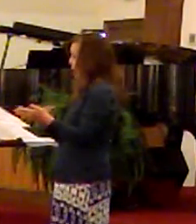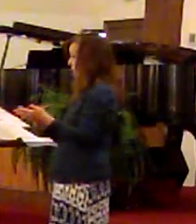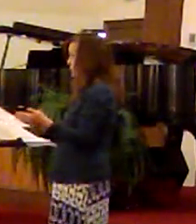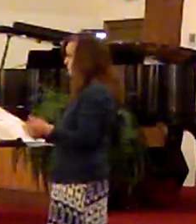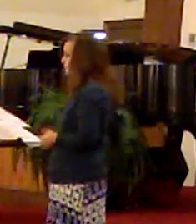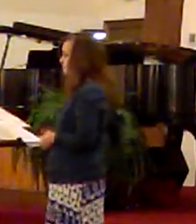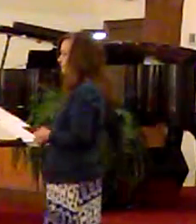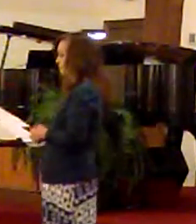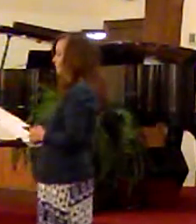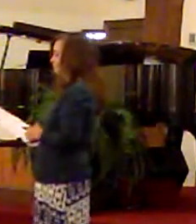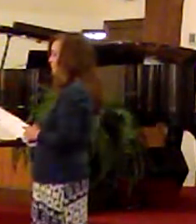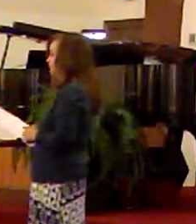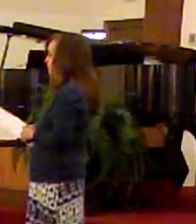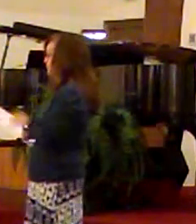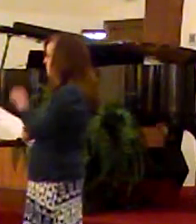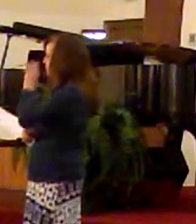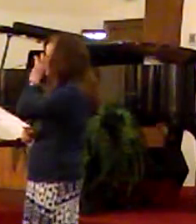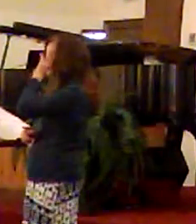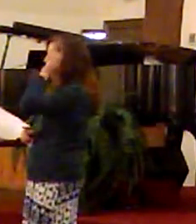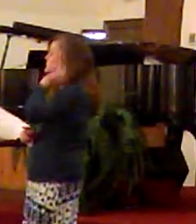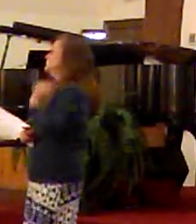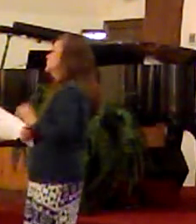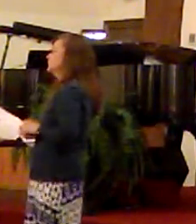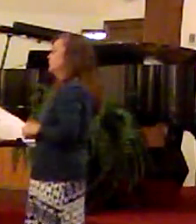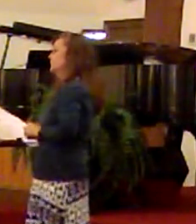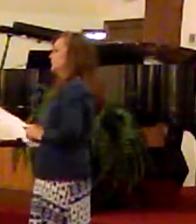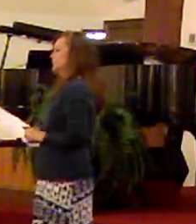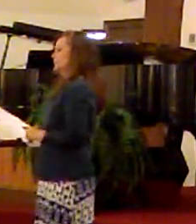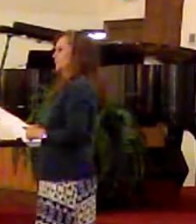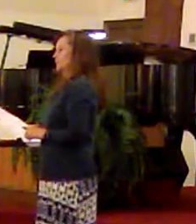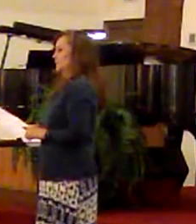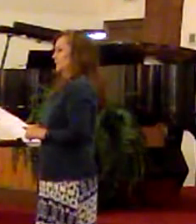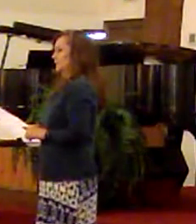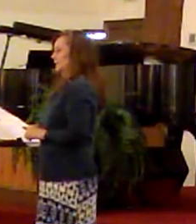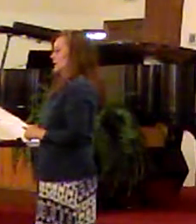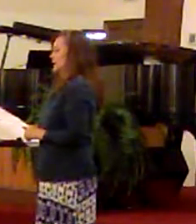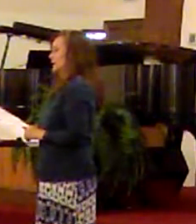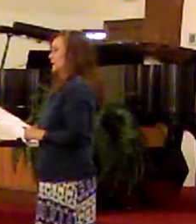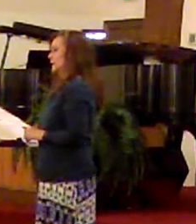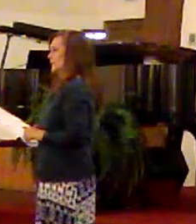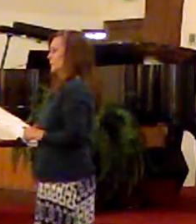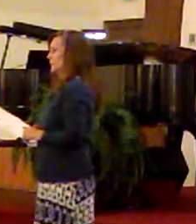And notice what I said there. Usually